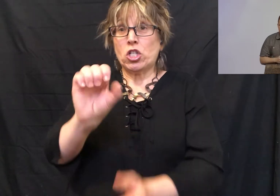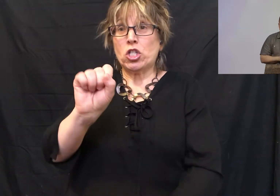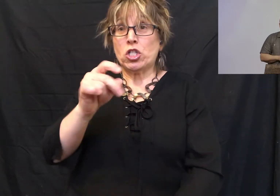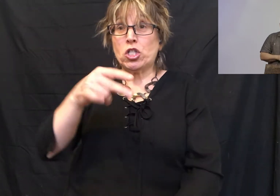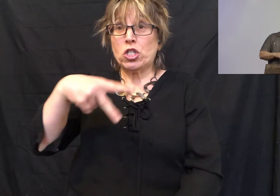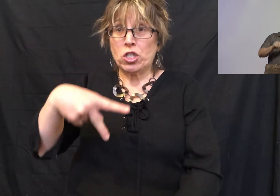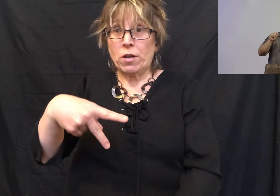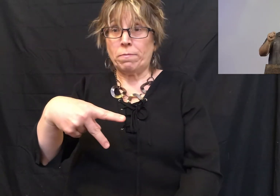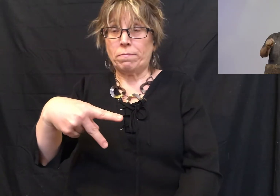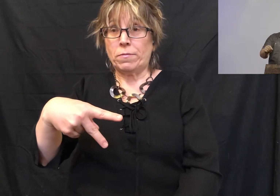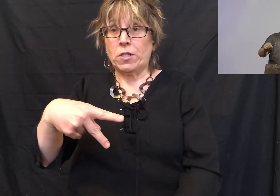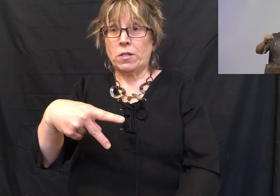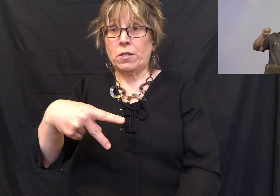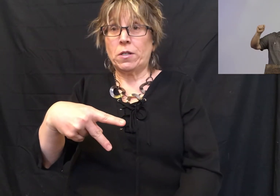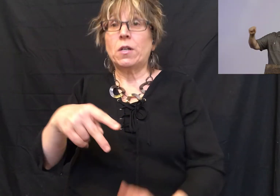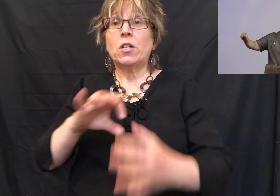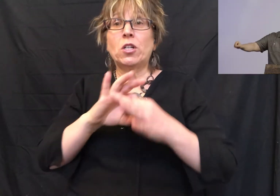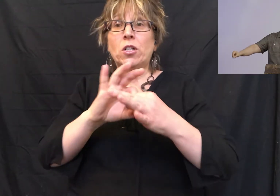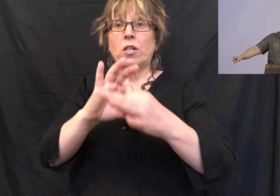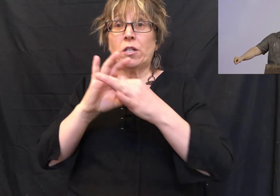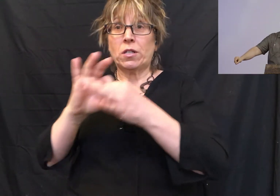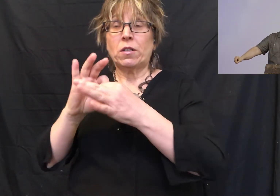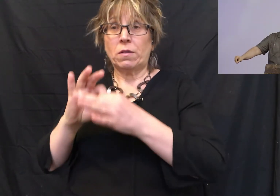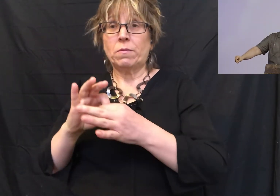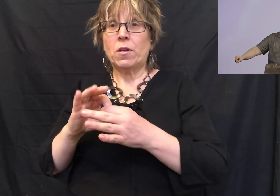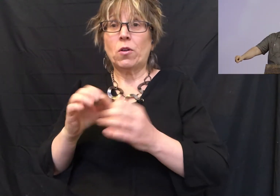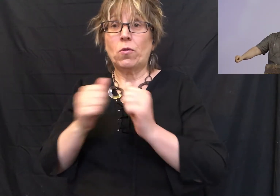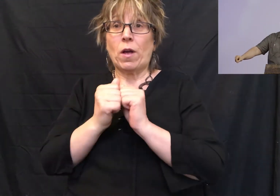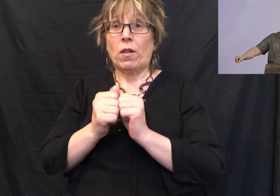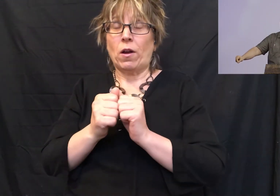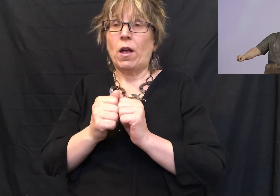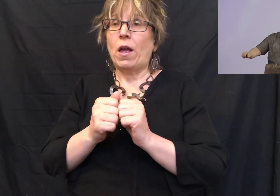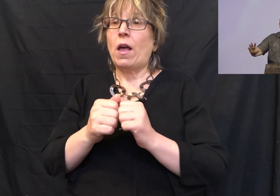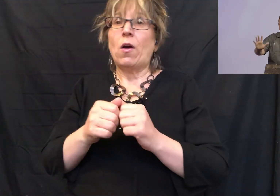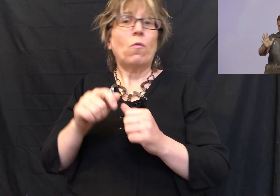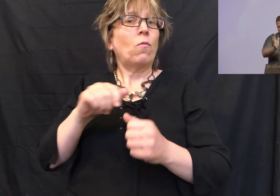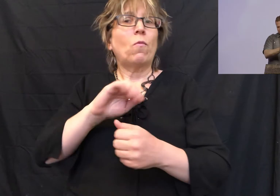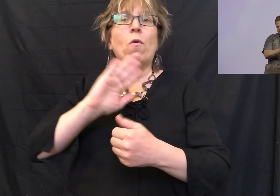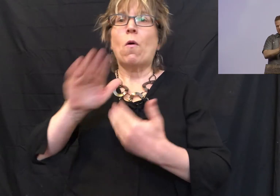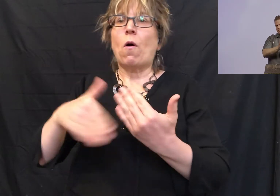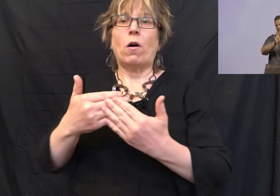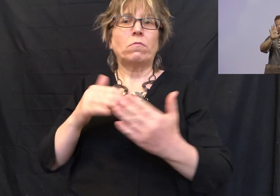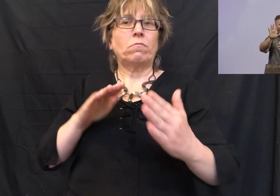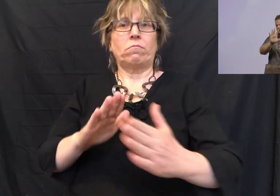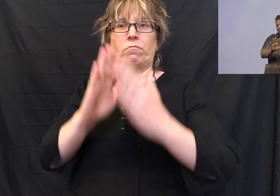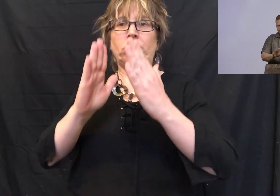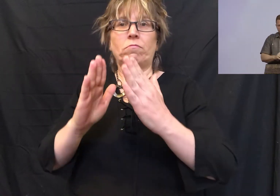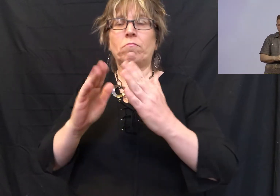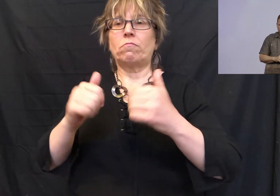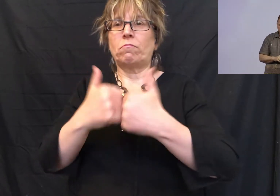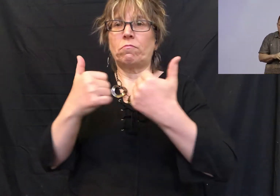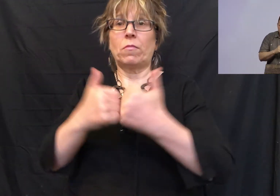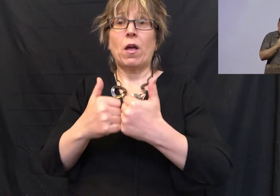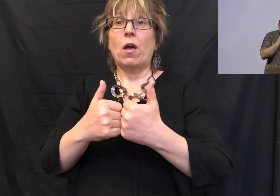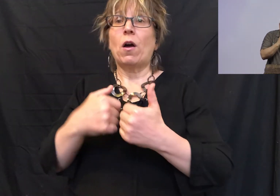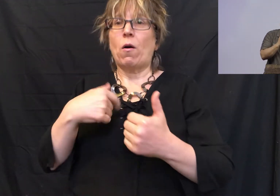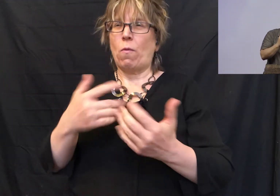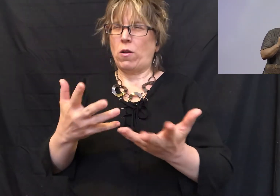face that, and it's slowly drowning us. Listen, I want to run through this for just a